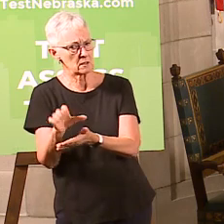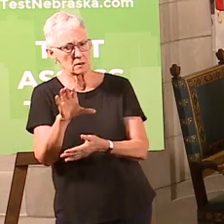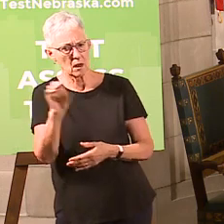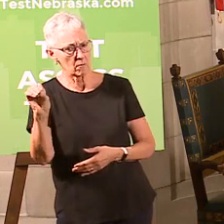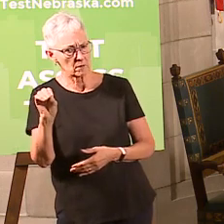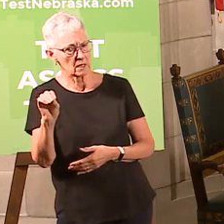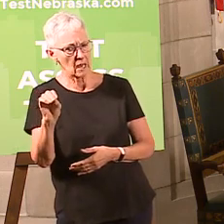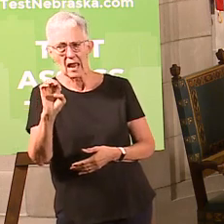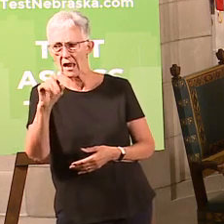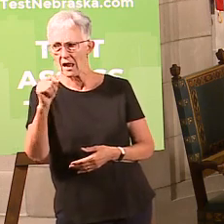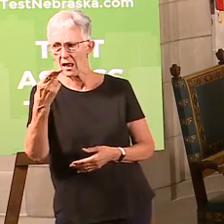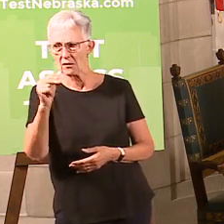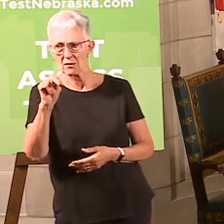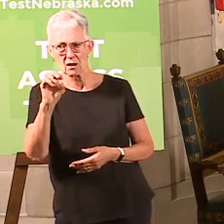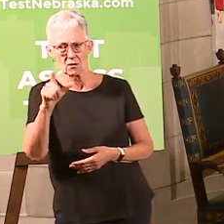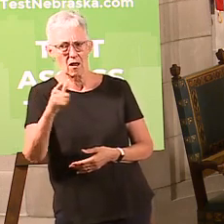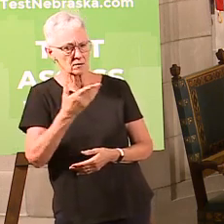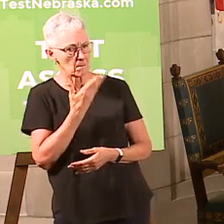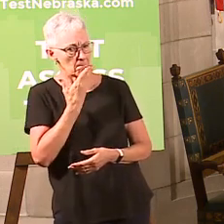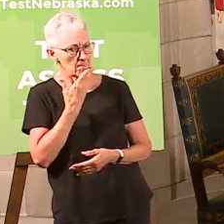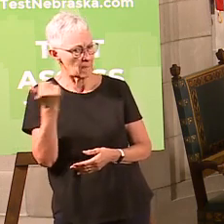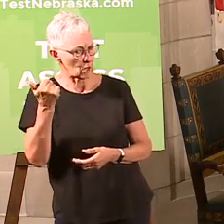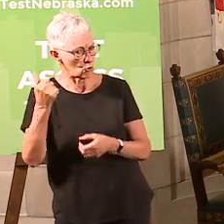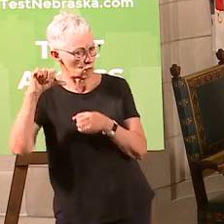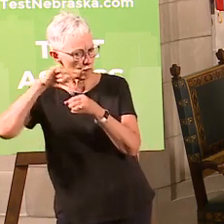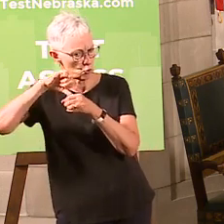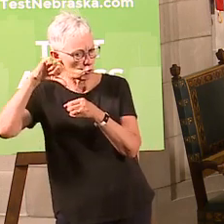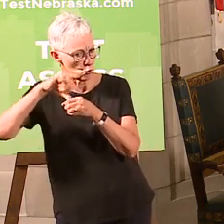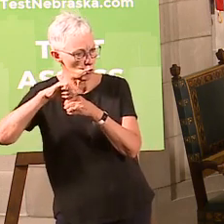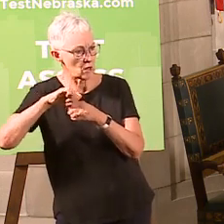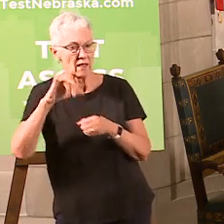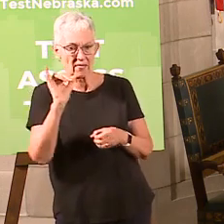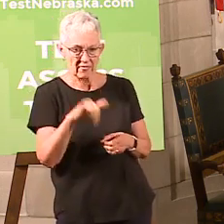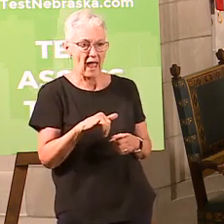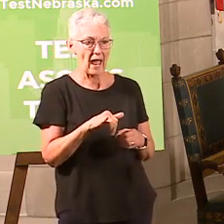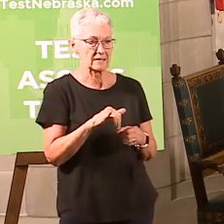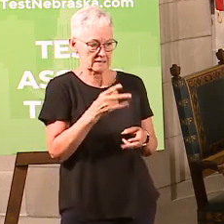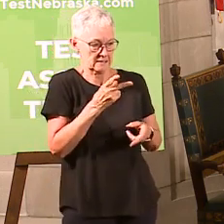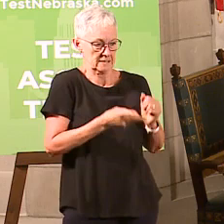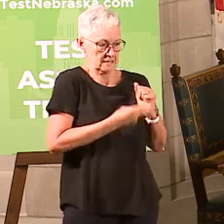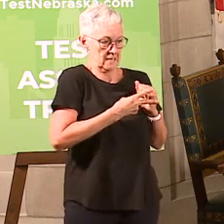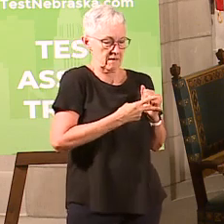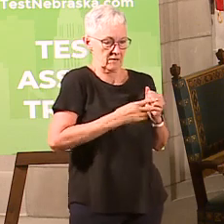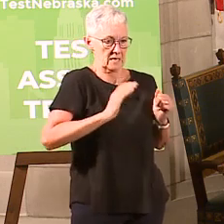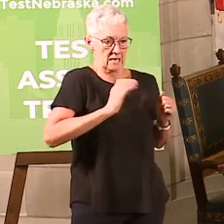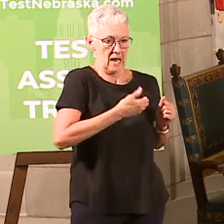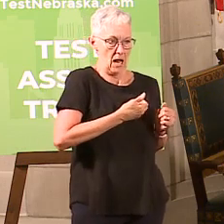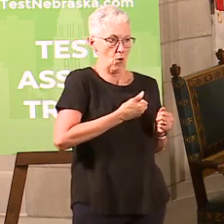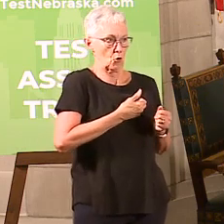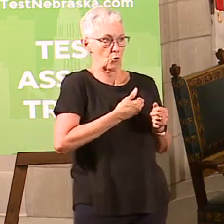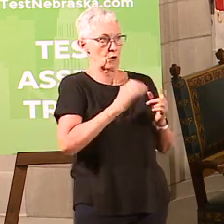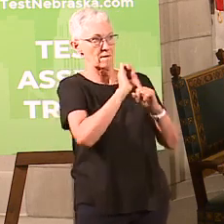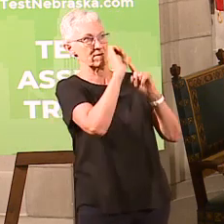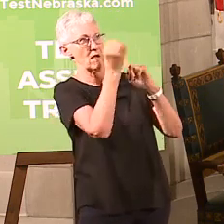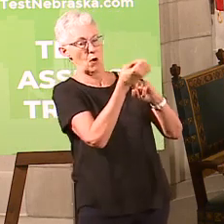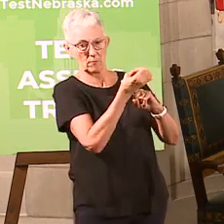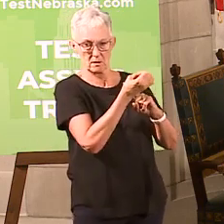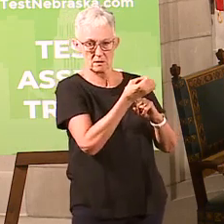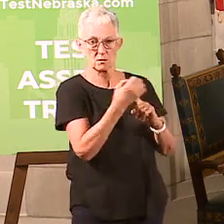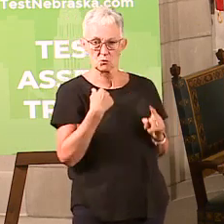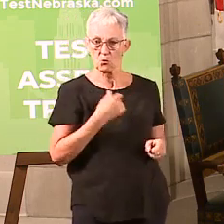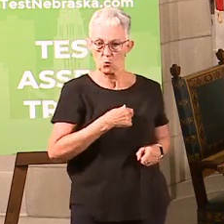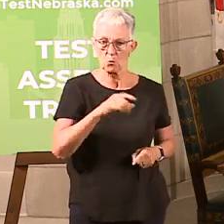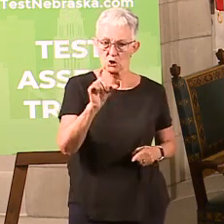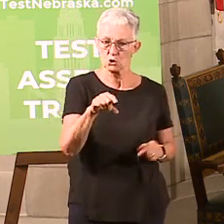is a cleaner burning fuel. This is conservation, folks. This is conservation by cleaning up our air. So it is exactly in line with what we ought to be doing